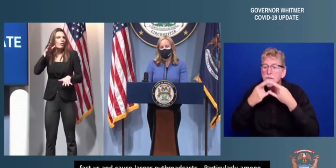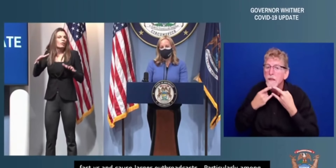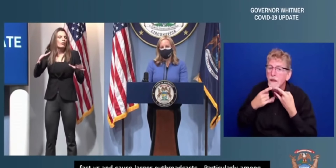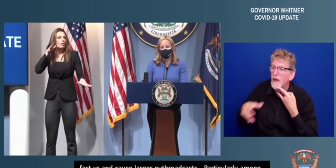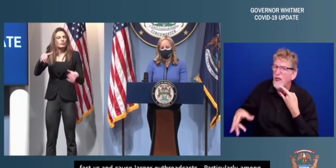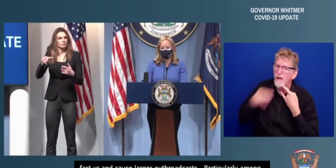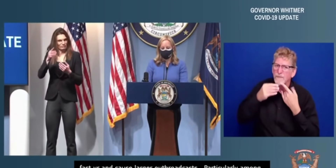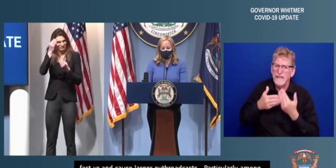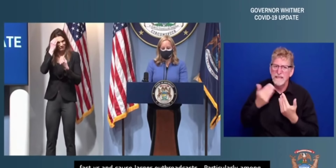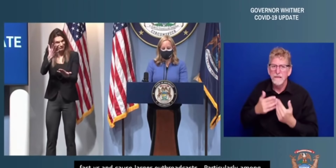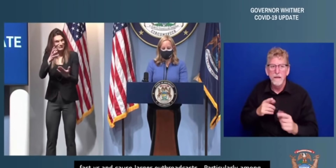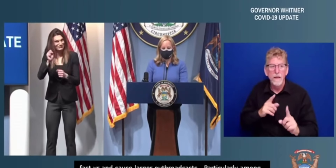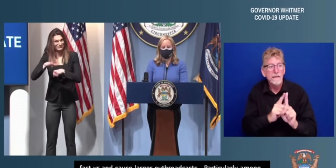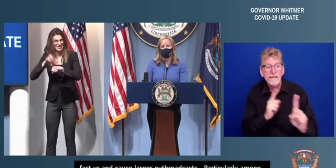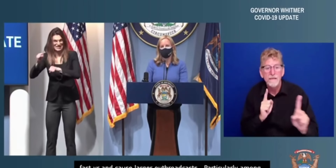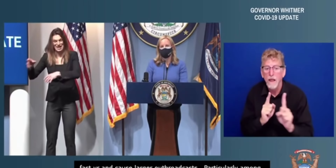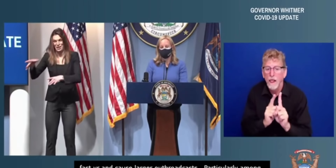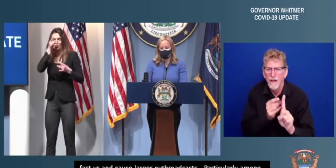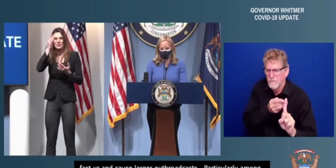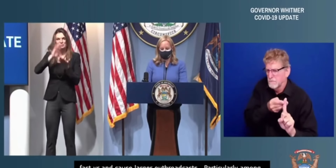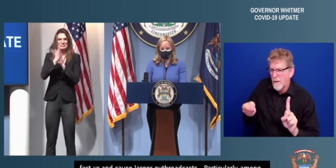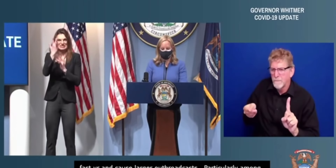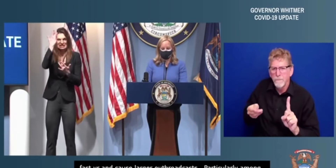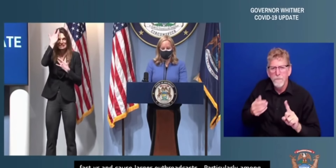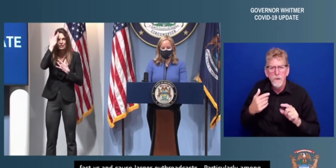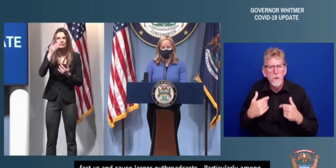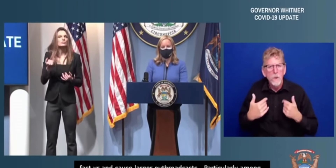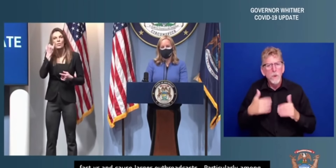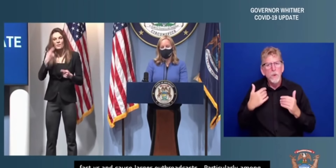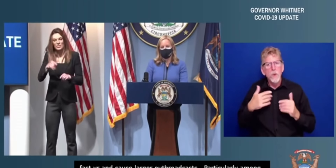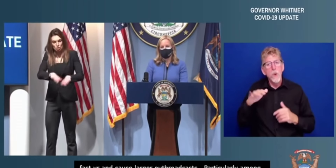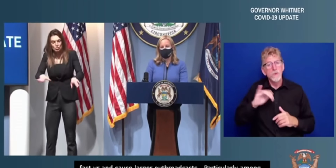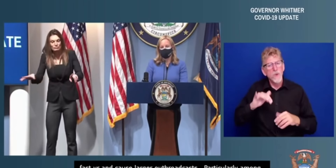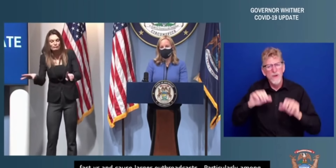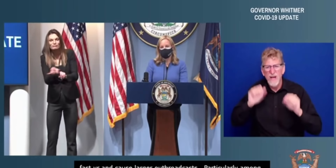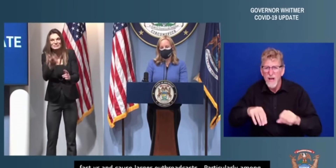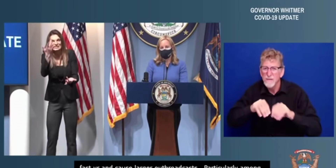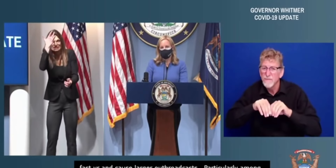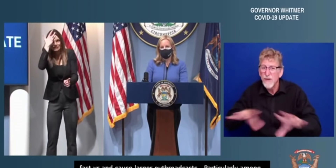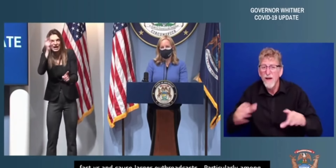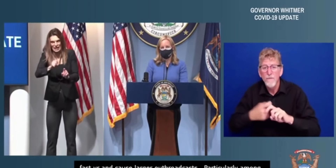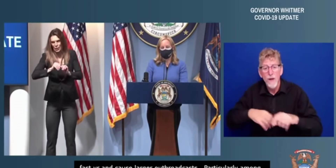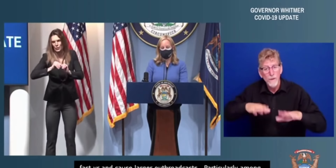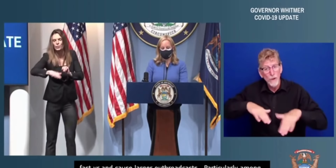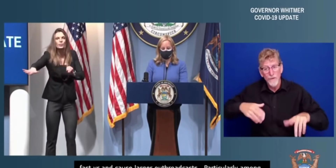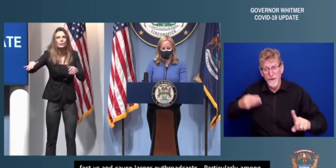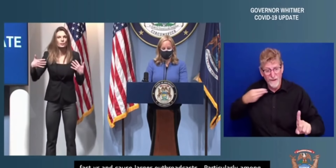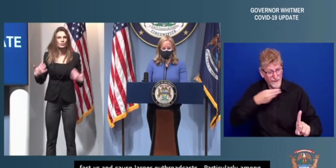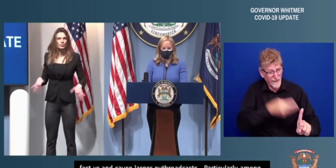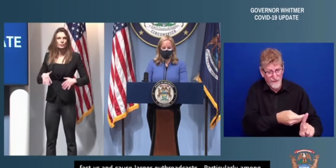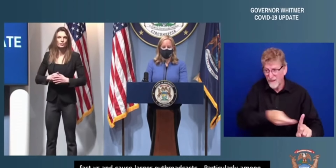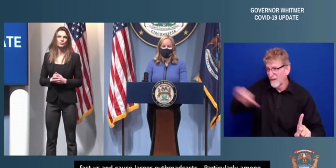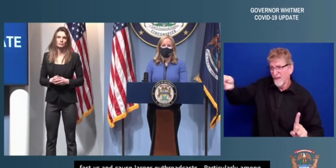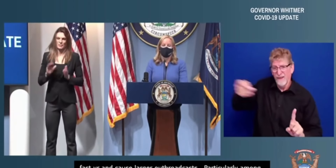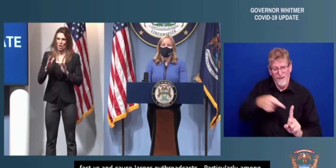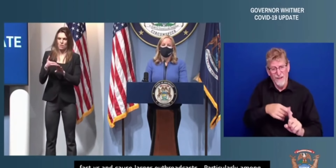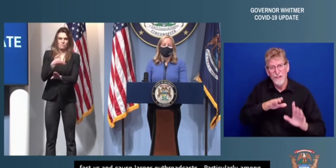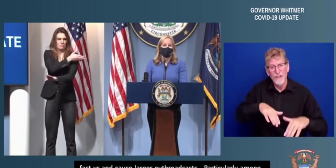also has a higher propensity to be spread by children, in contrast to previous circulating